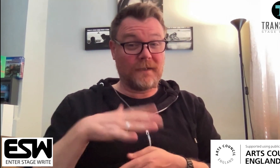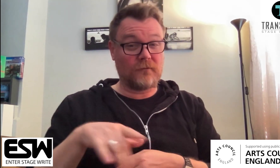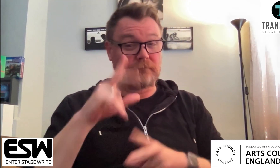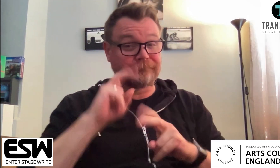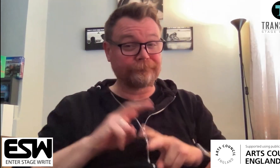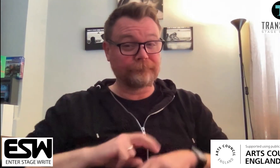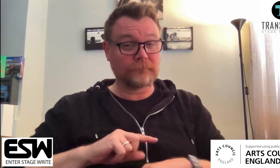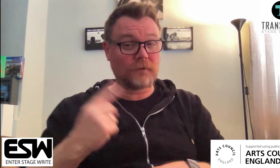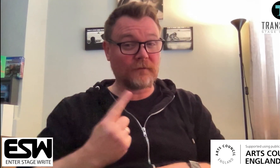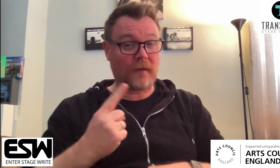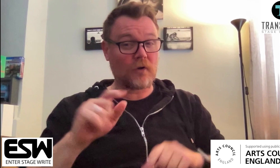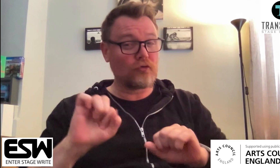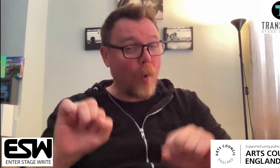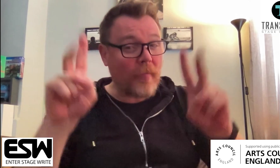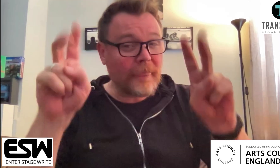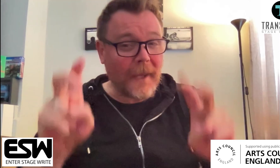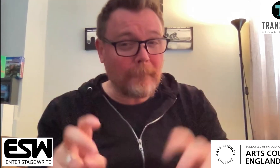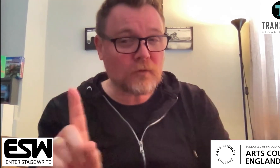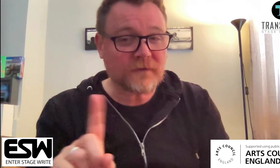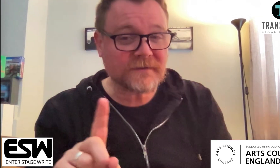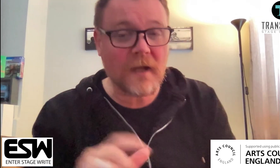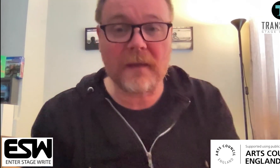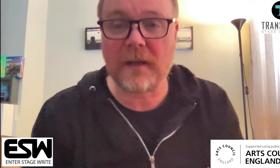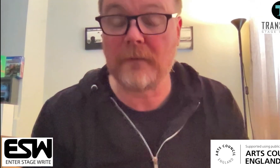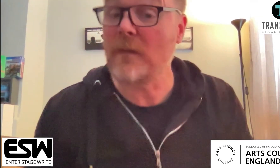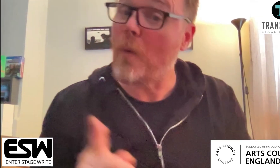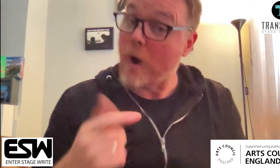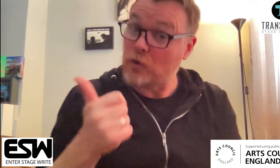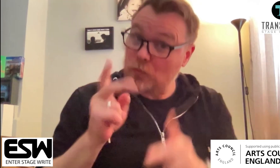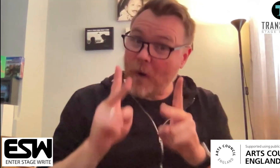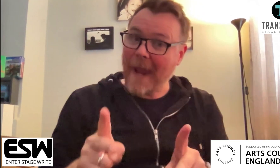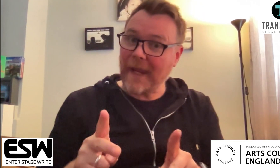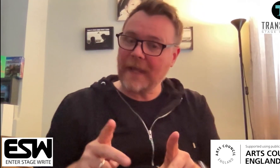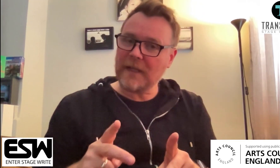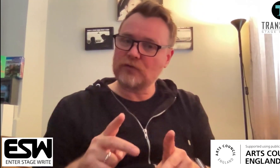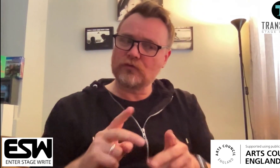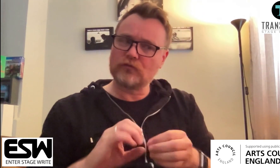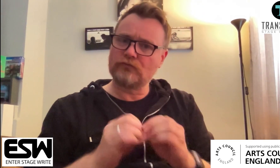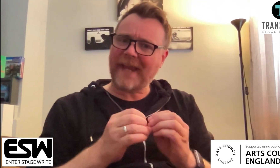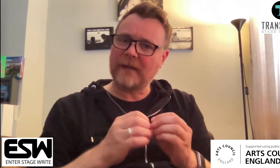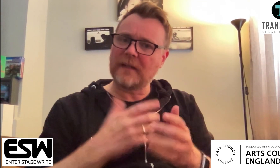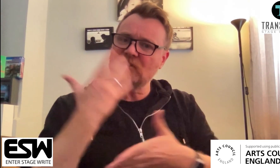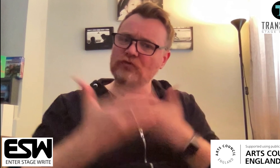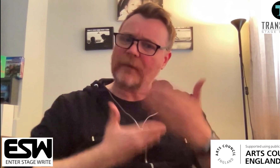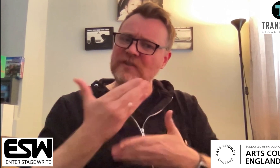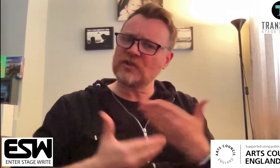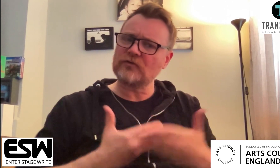And perhaps you need to do a little bit of research on what your own themes are. So a good way to find that out